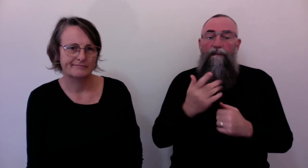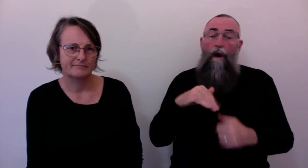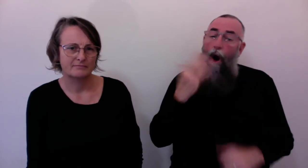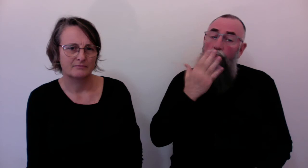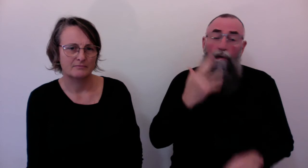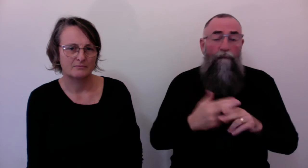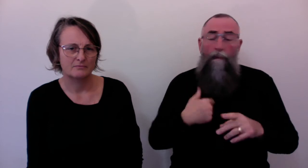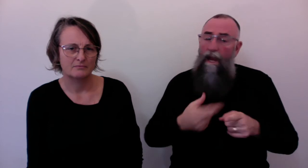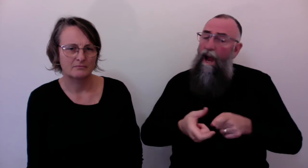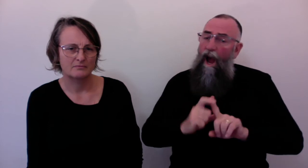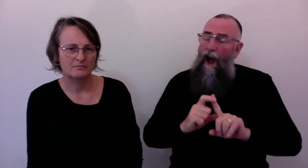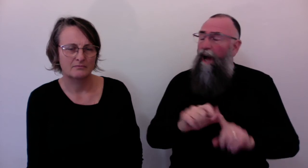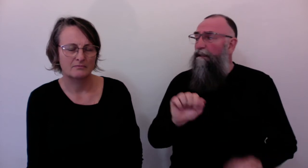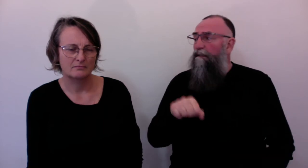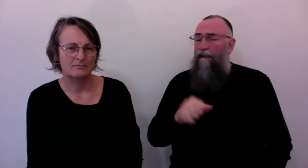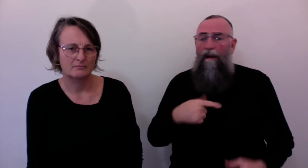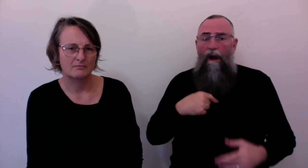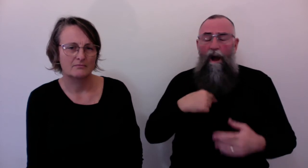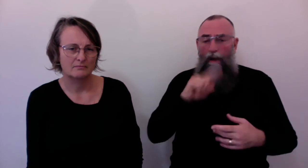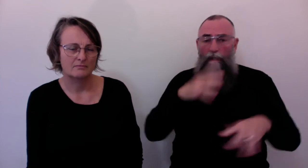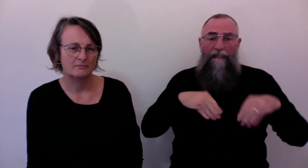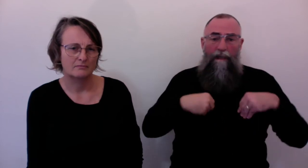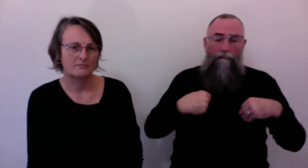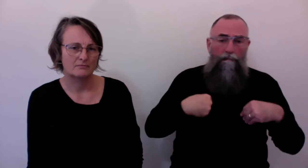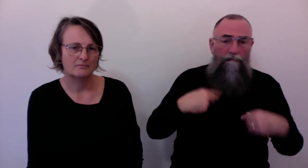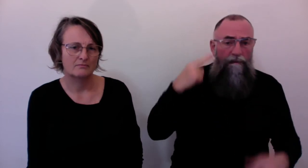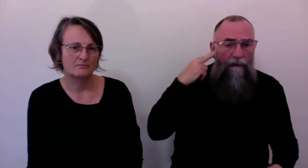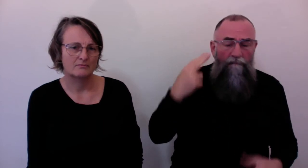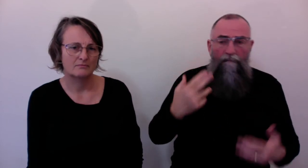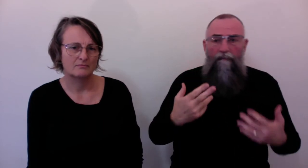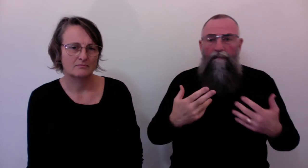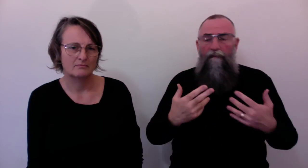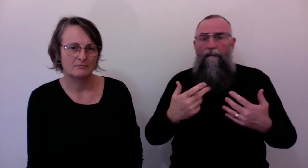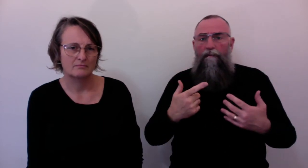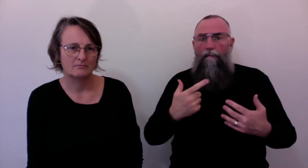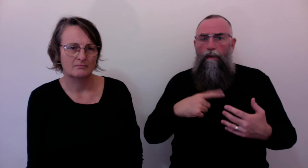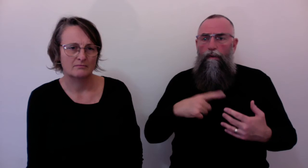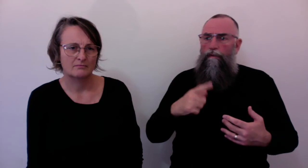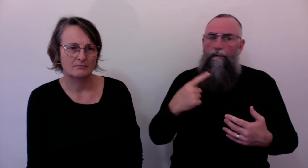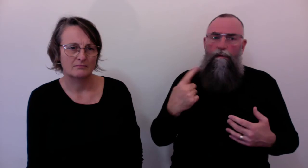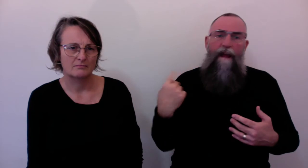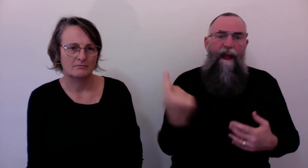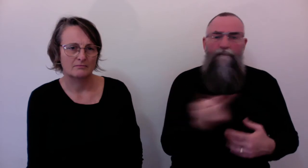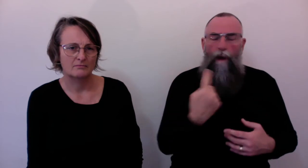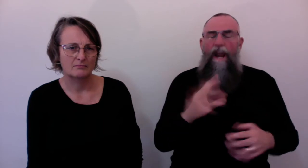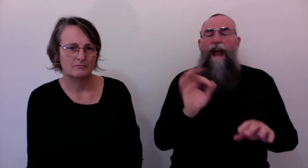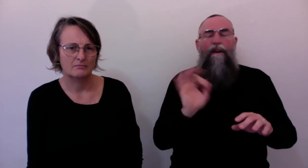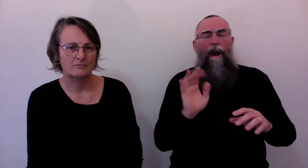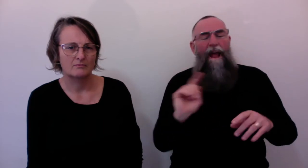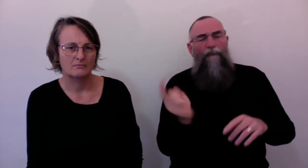hard for me to accept my disability because everyone, well, sorry, not everyone, but the bullies would always make